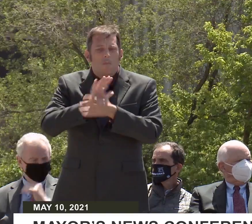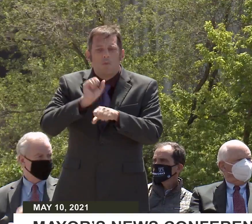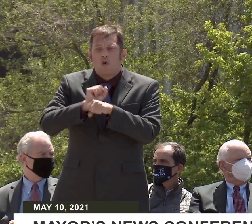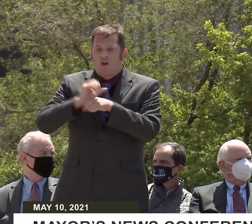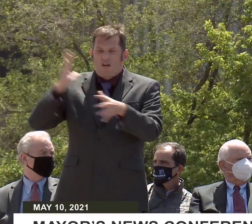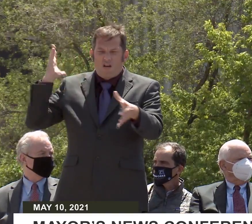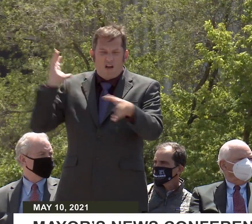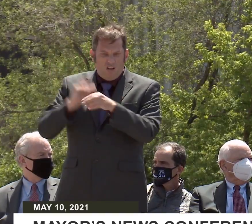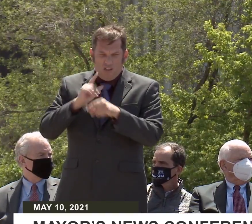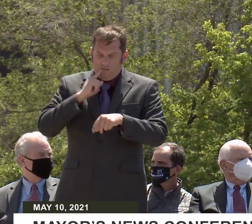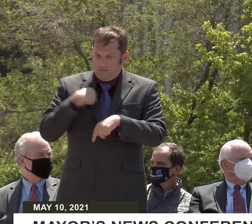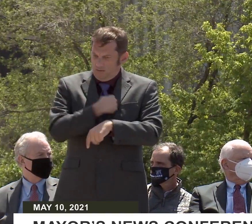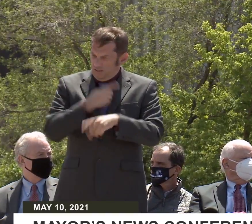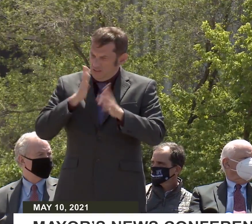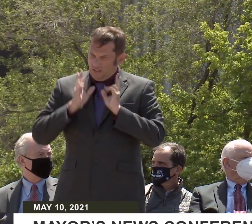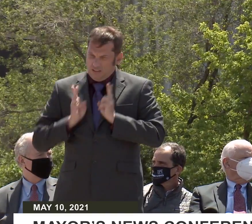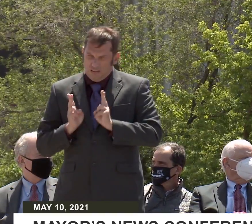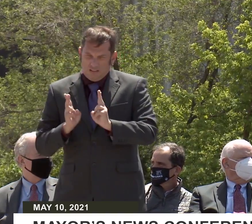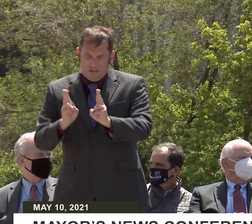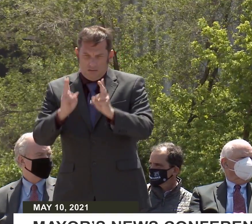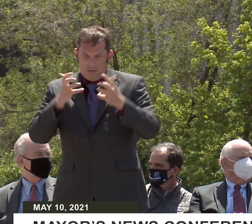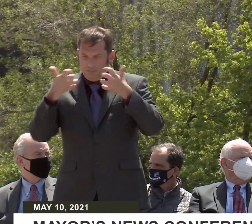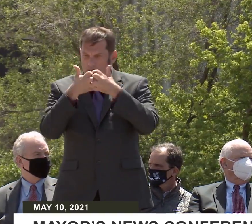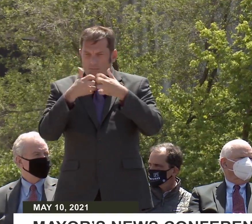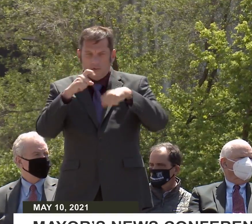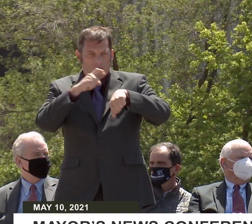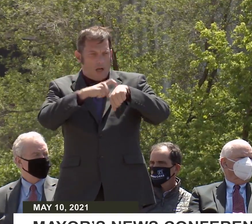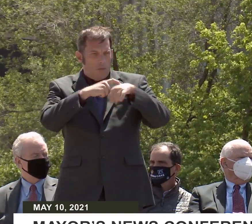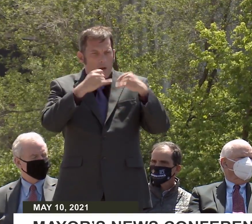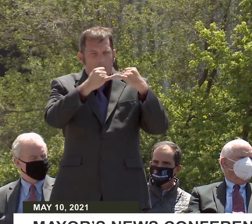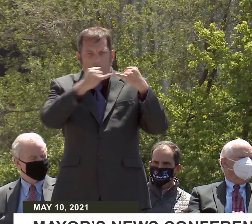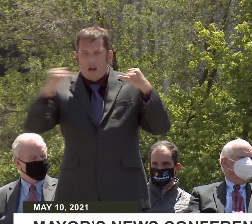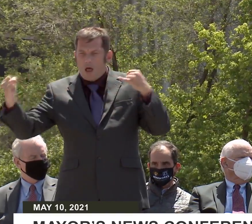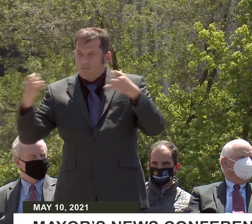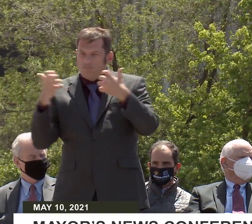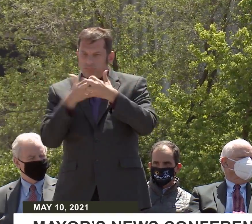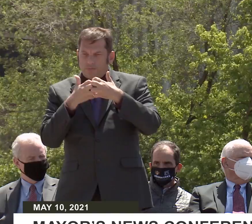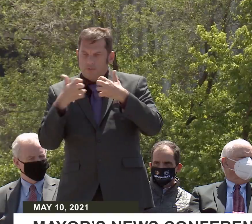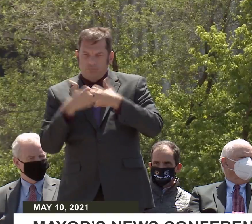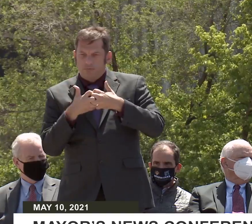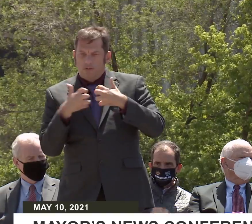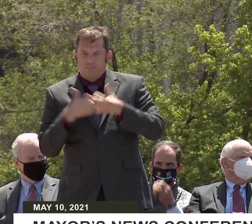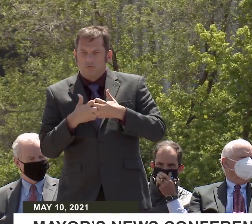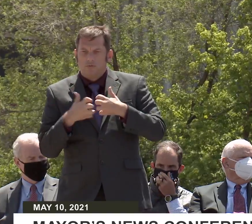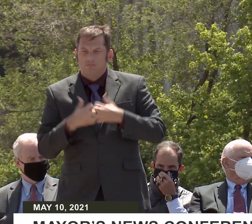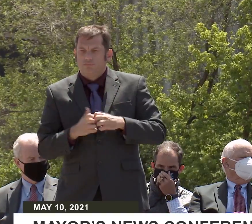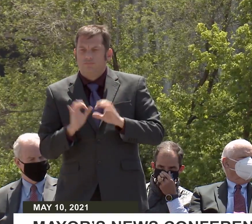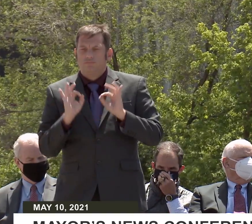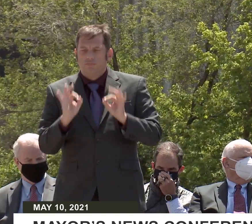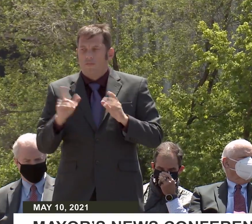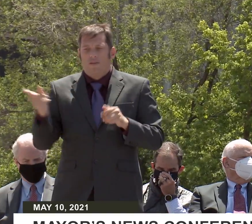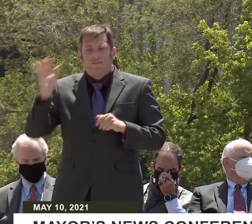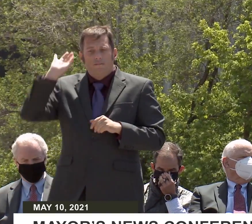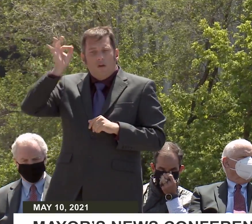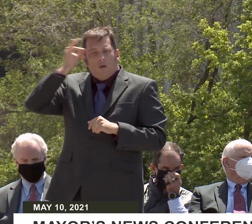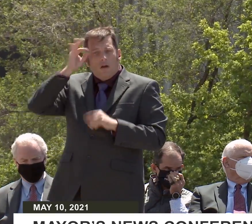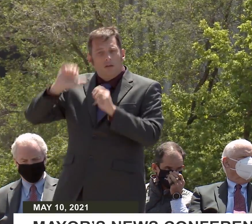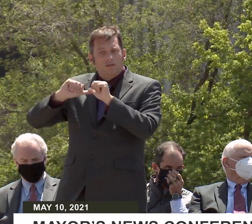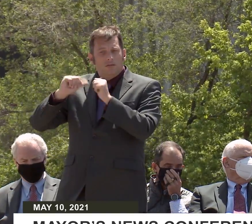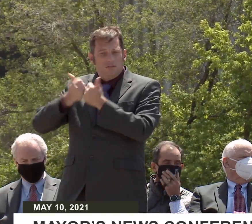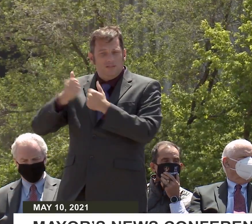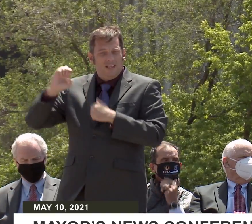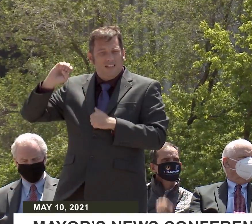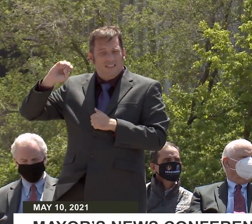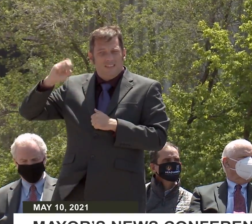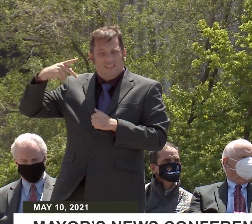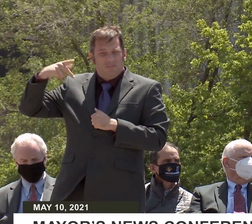completion, facilitating communications with the federal agencies, including the EPA, Environmental Protection Service, and the Department of Labor,